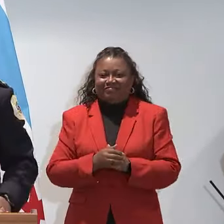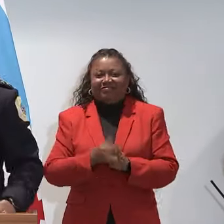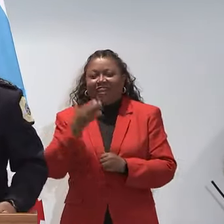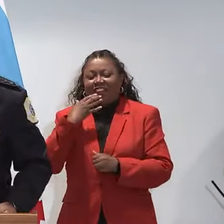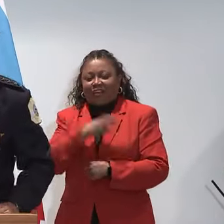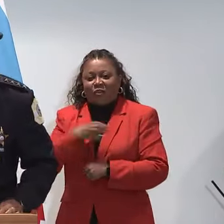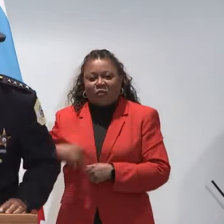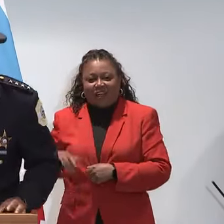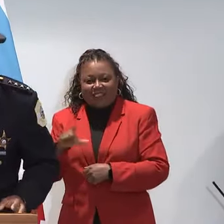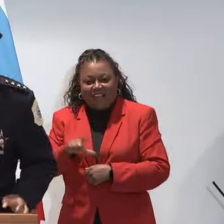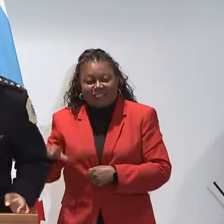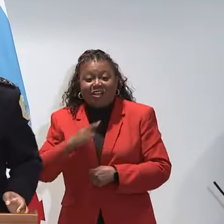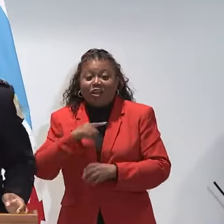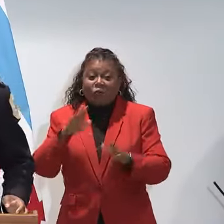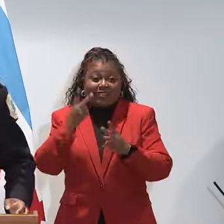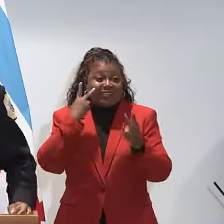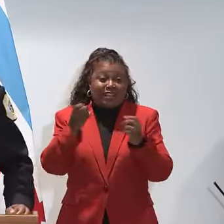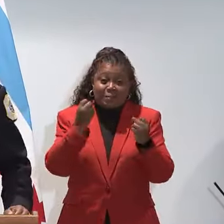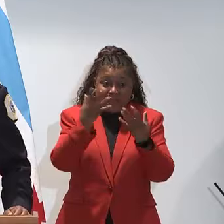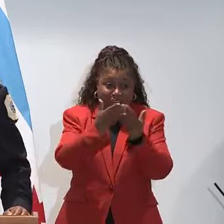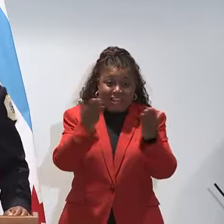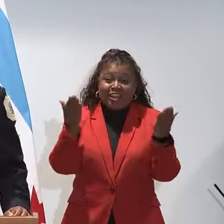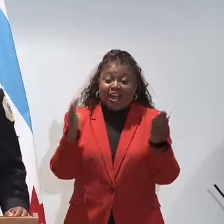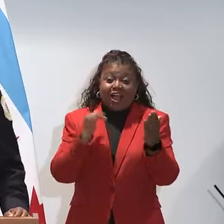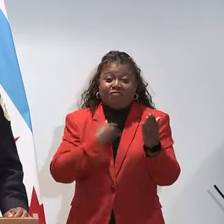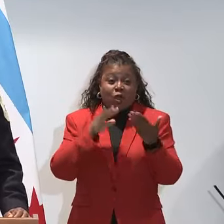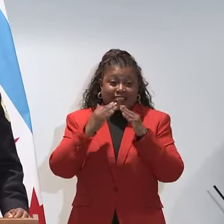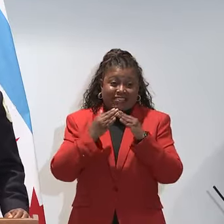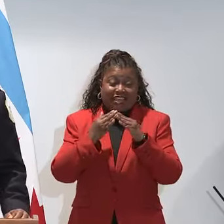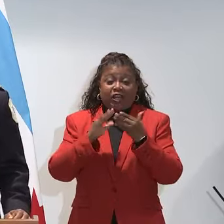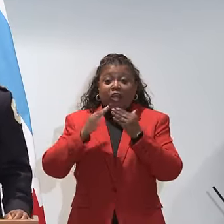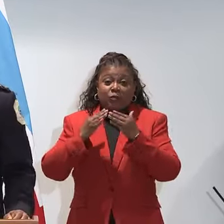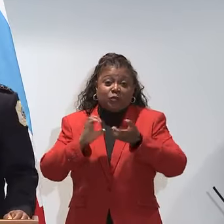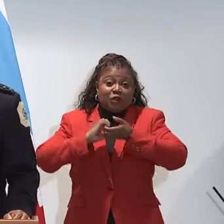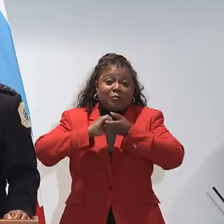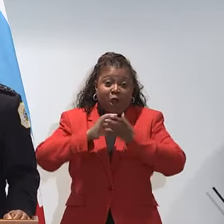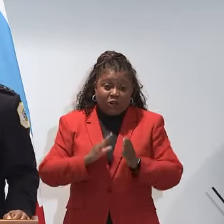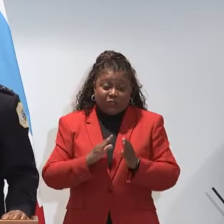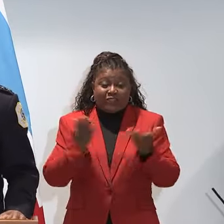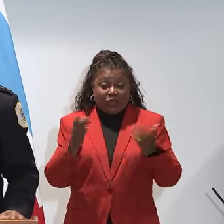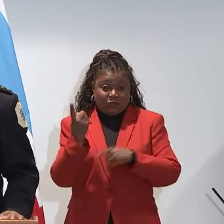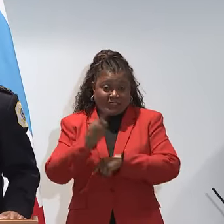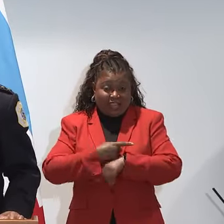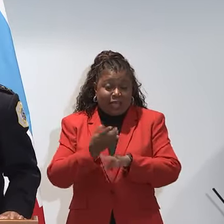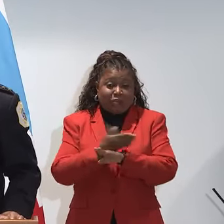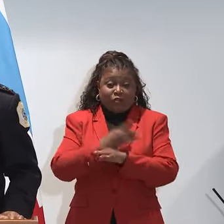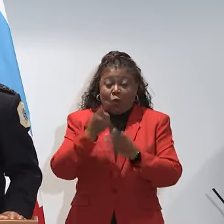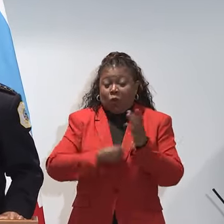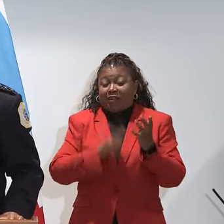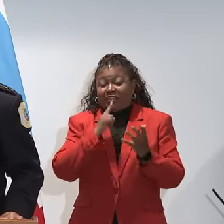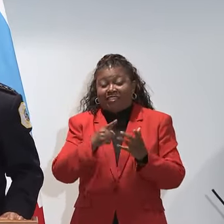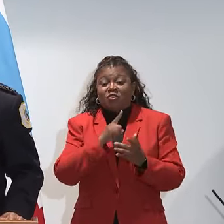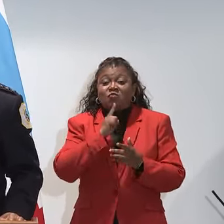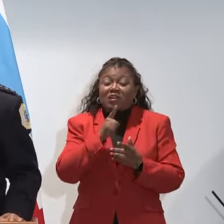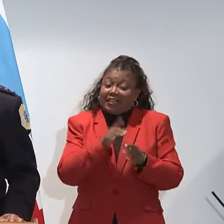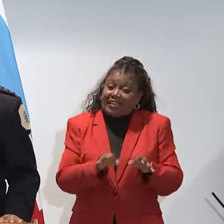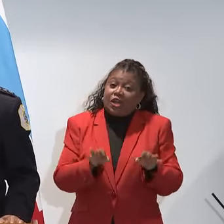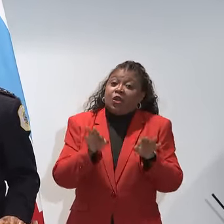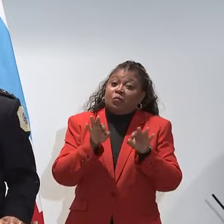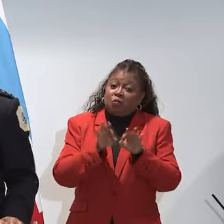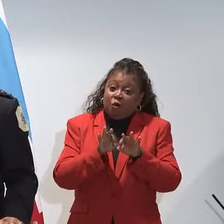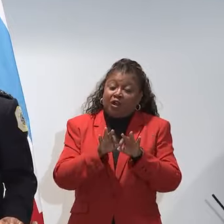Thank you, Mayor Lightfoot. It's great to see many of our city and community partners here today before what is a very